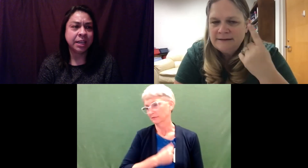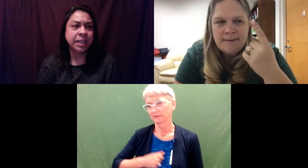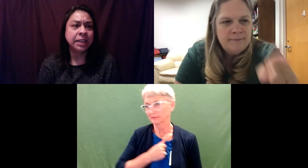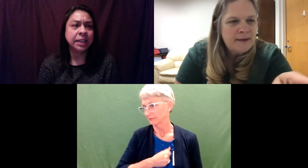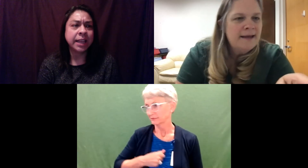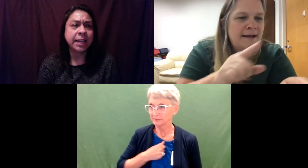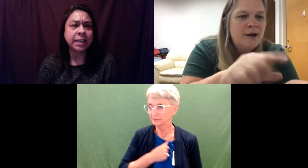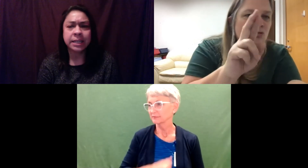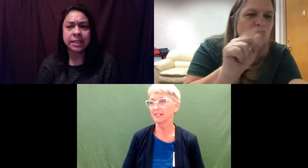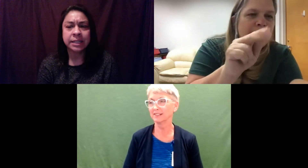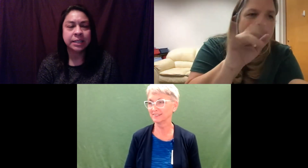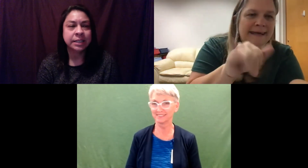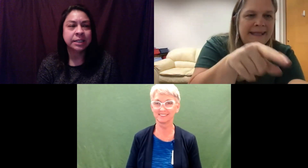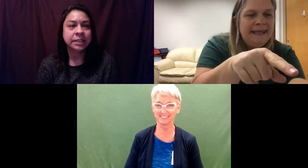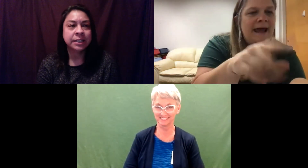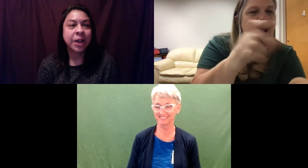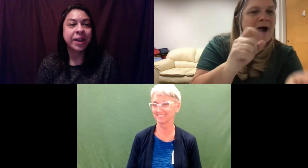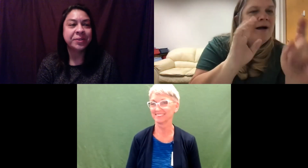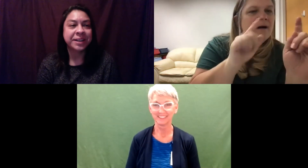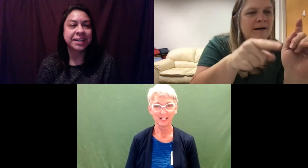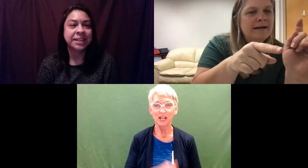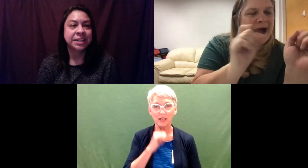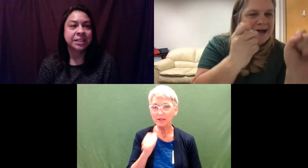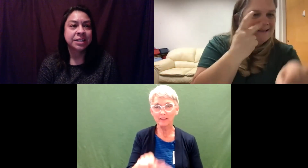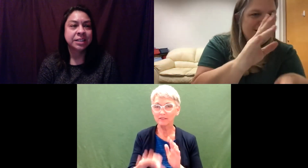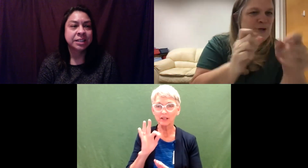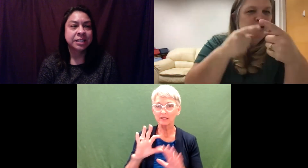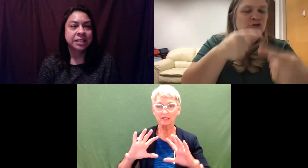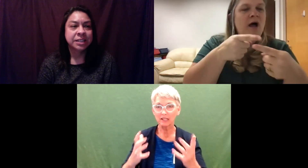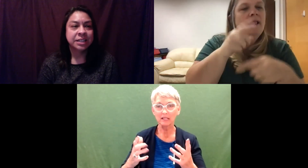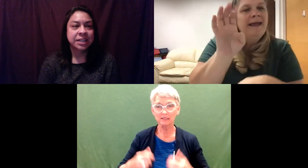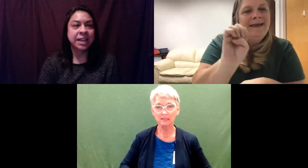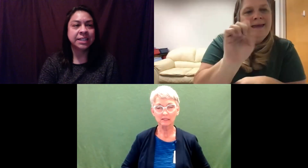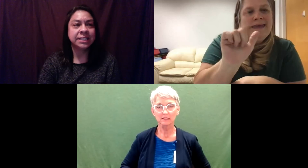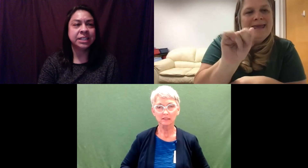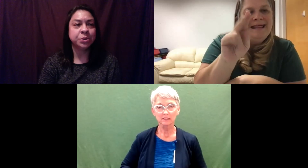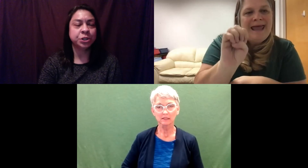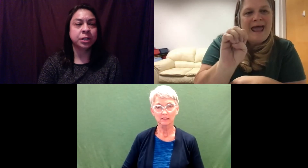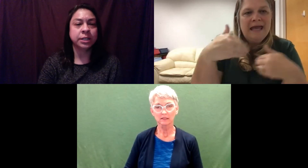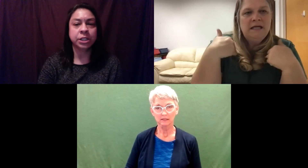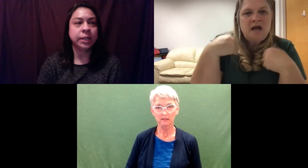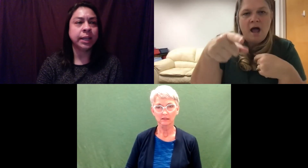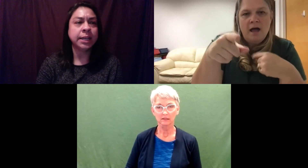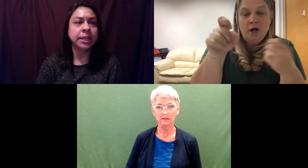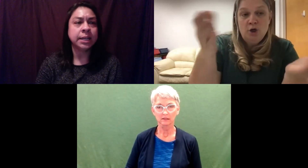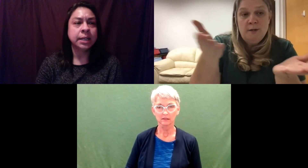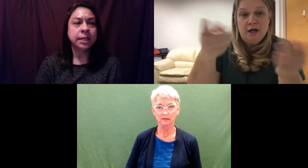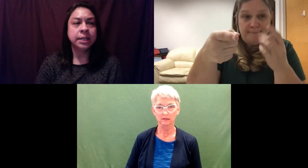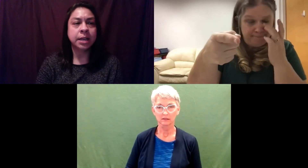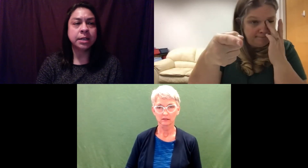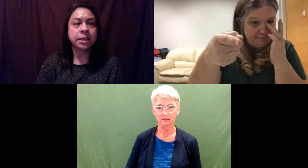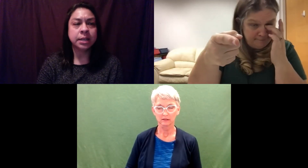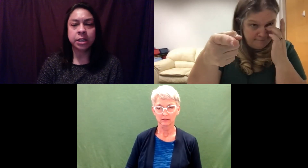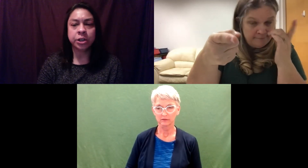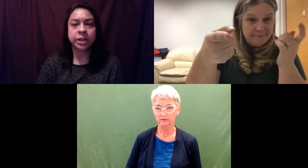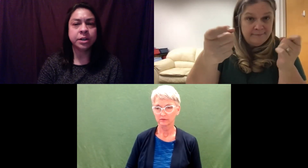Okay, Elaine. Oh, hey, Randy. I did see that you were struggling. So Elaine